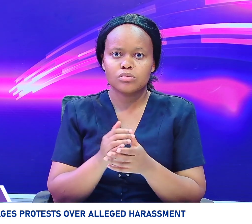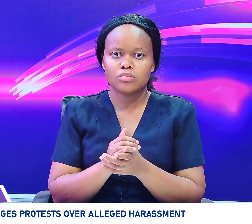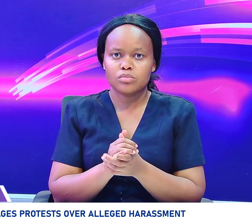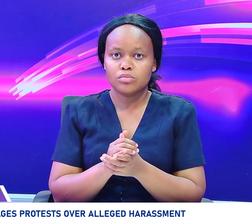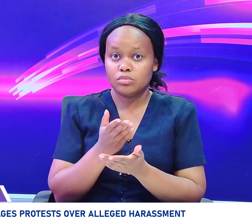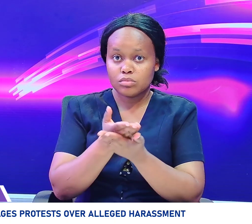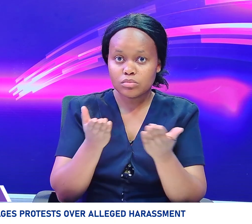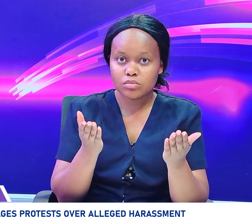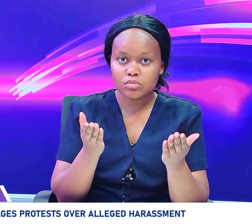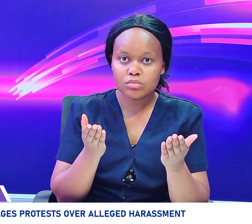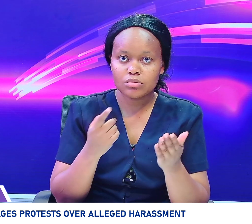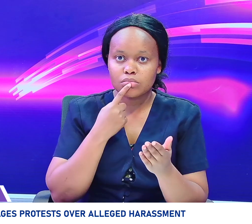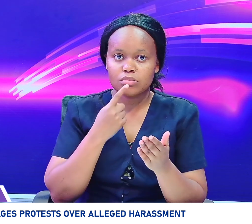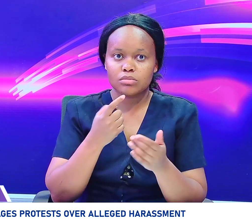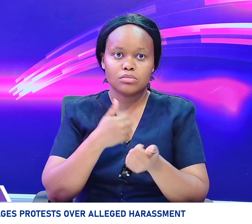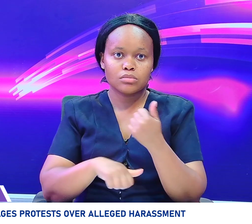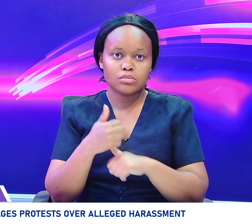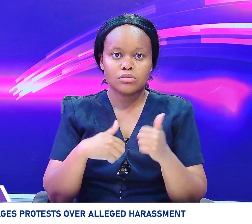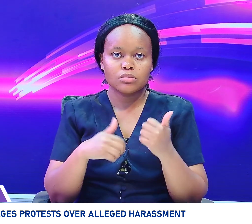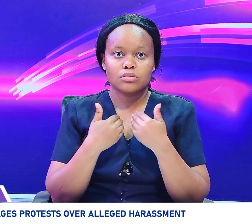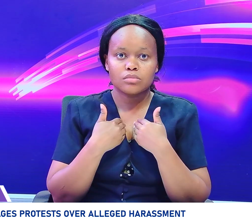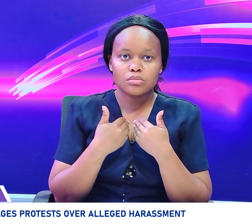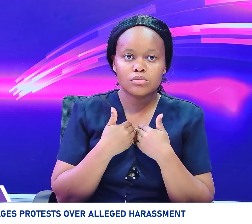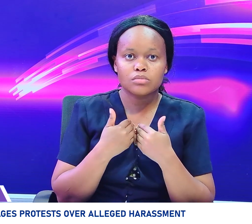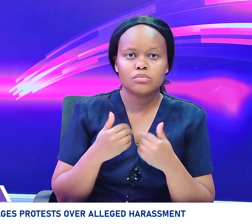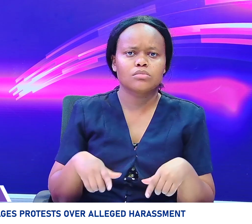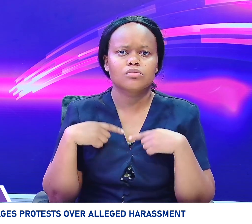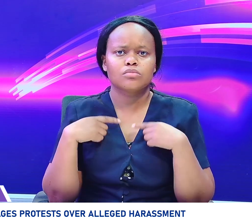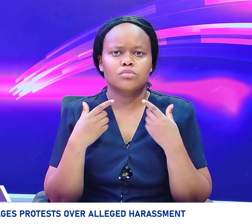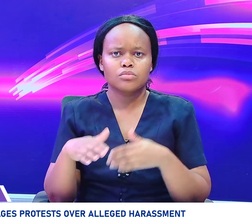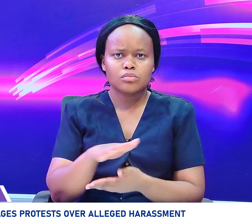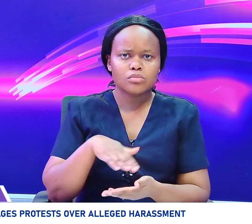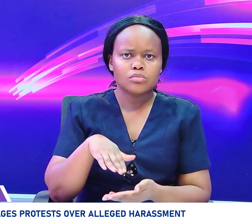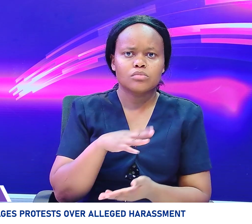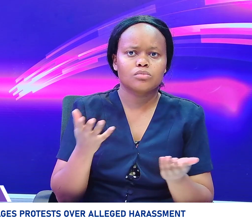the action have disrupted livelihoods in the area